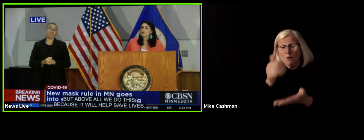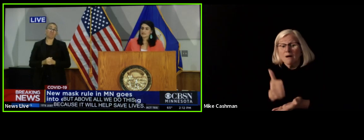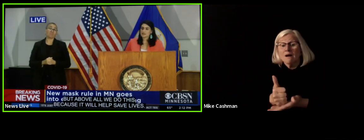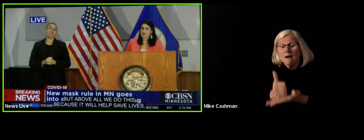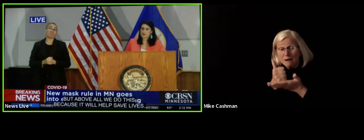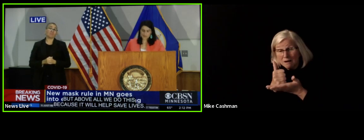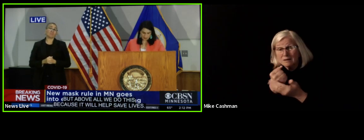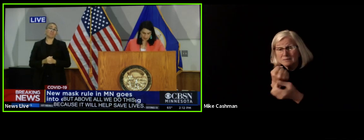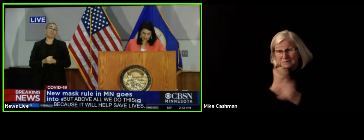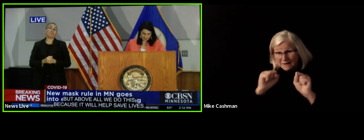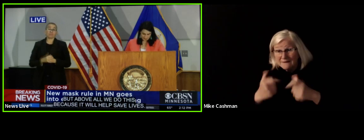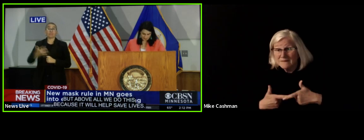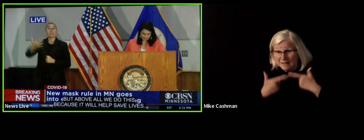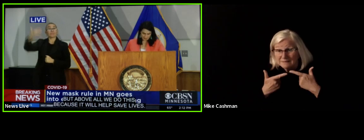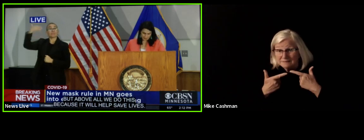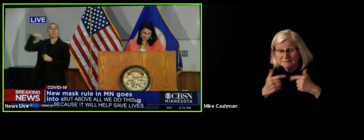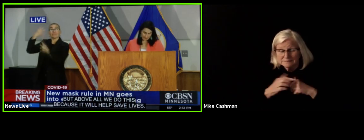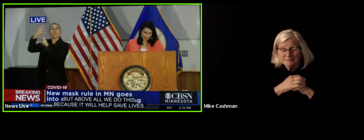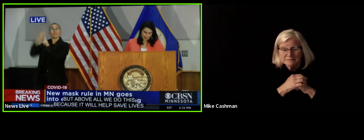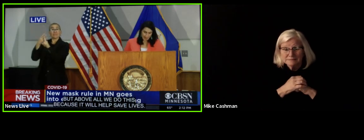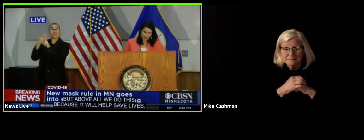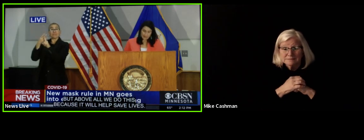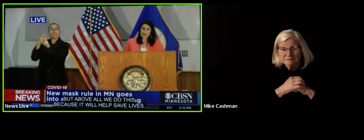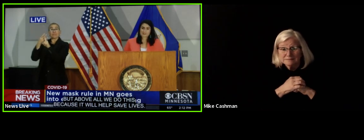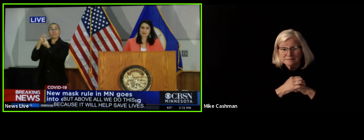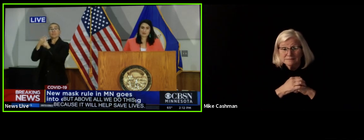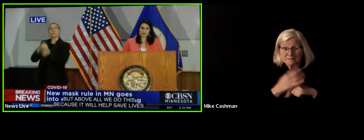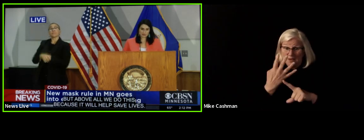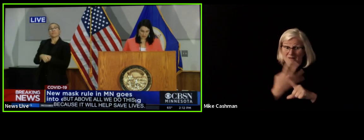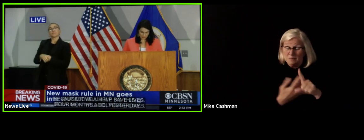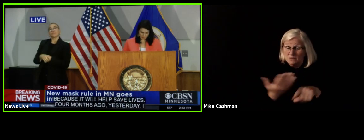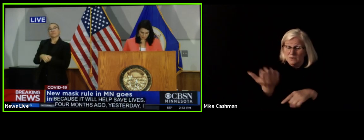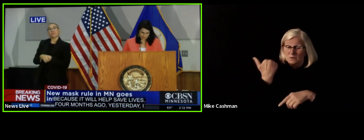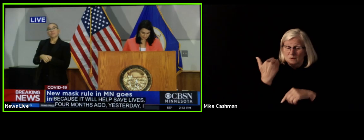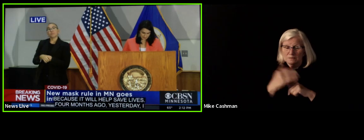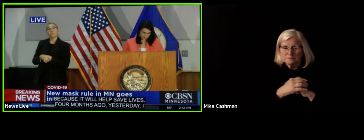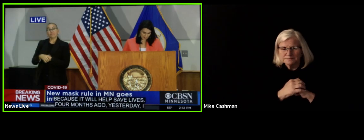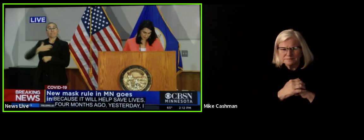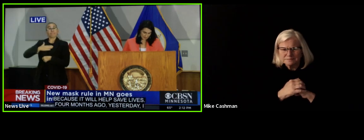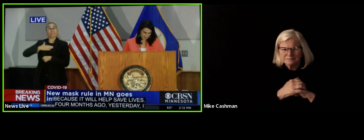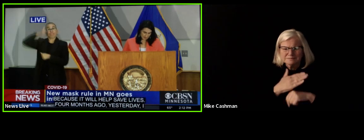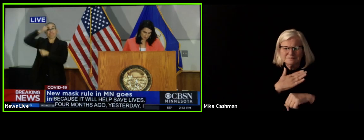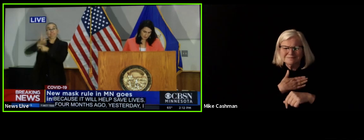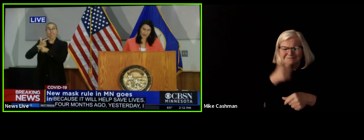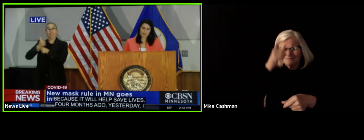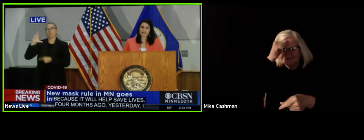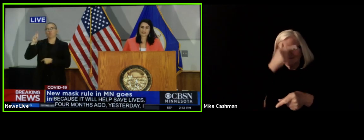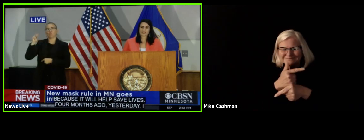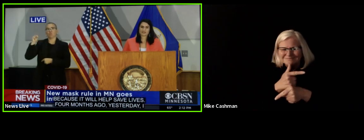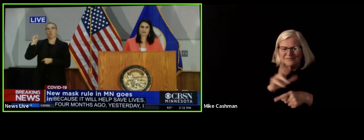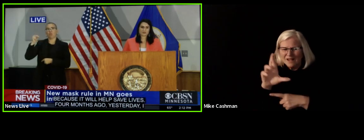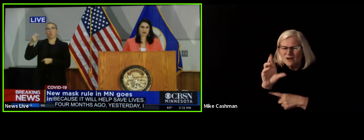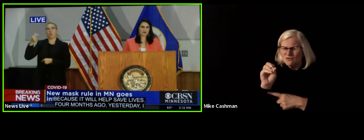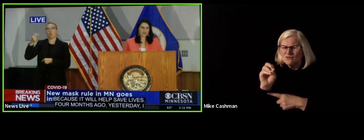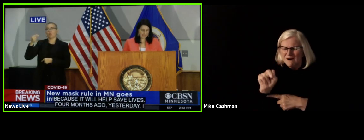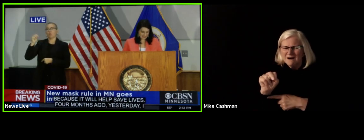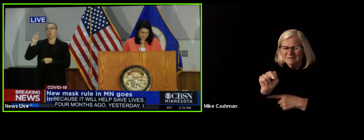4 months ago yesterday, I lost my brother, Ron Golden, to complications